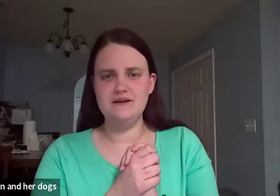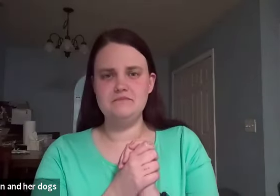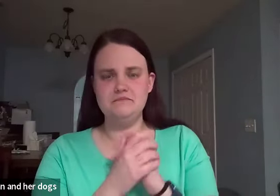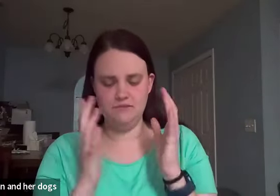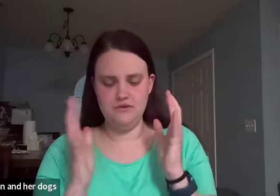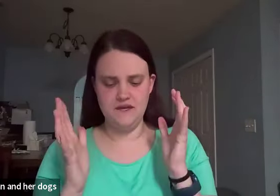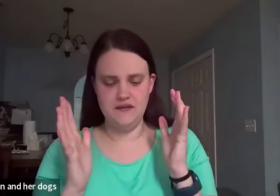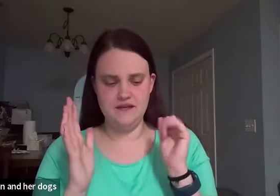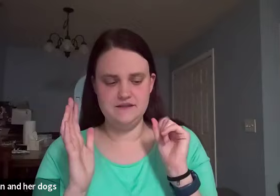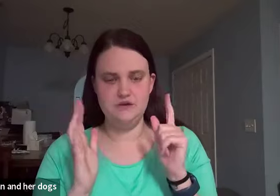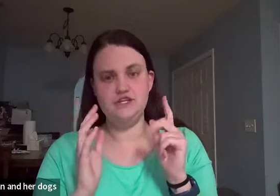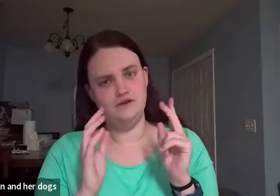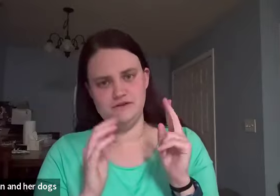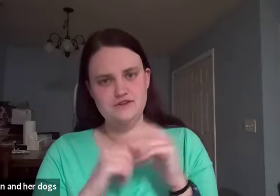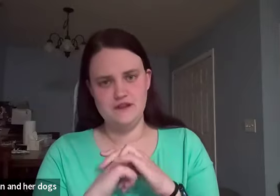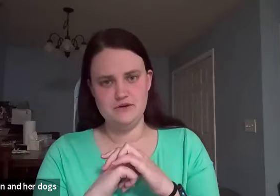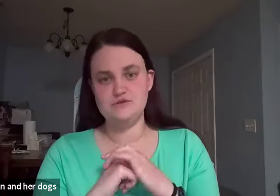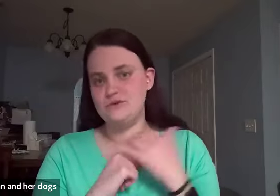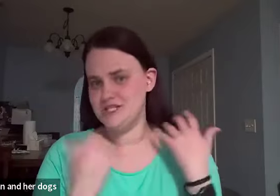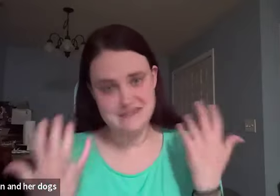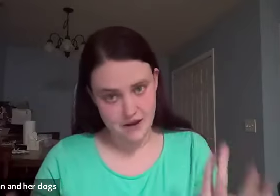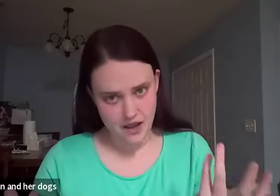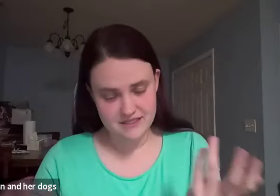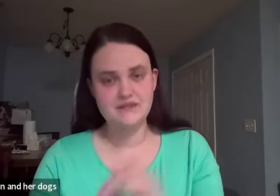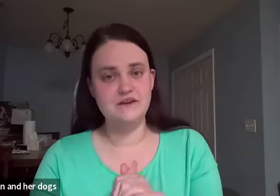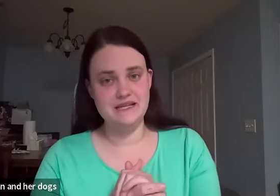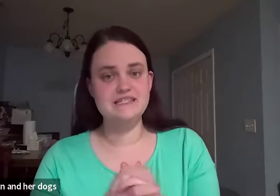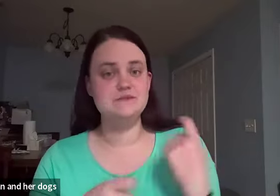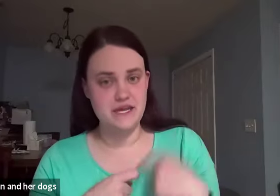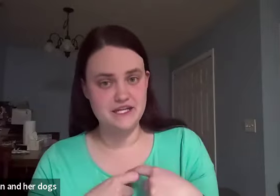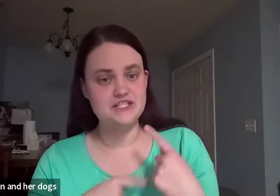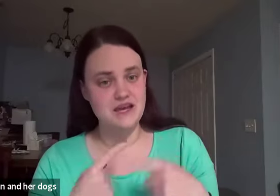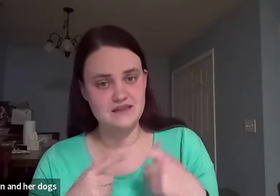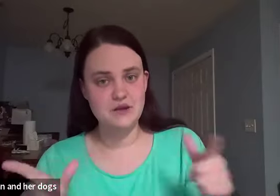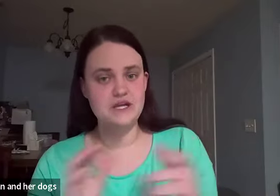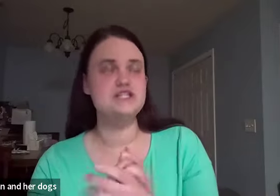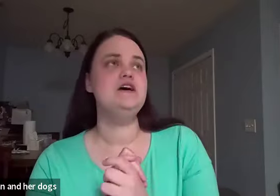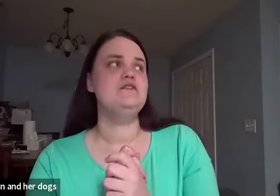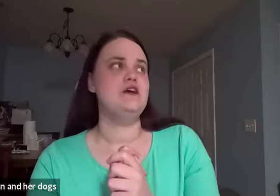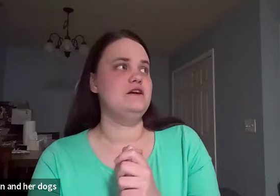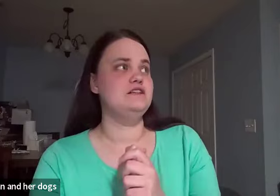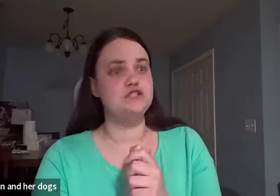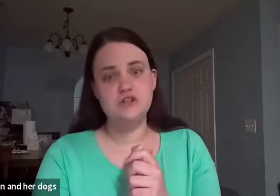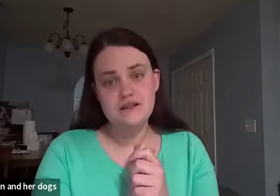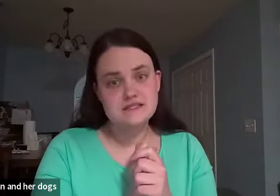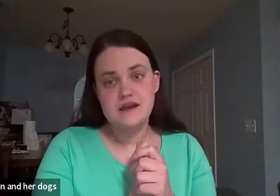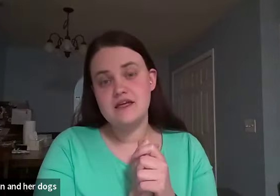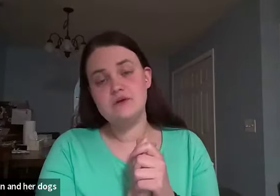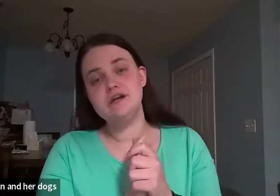lot of people think ASL is a universal language, which it's not. There is Spanish Sign Language, there is Australian Sign